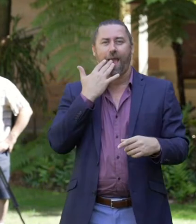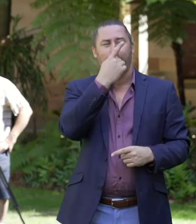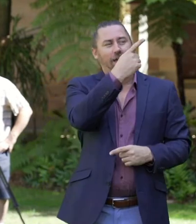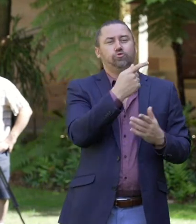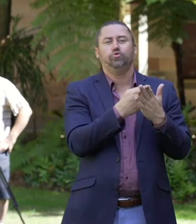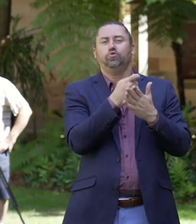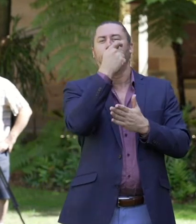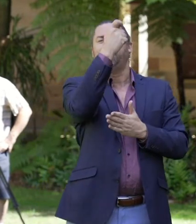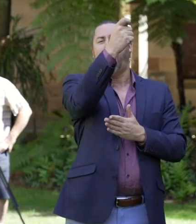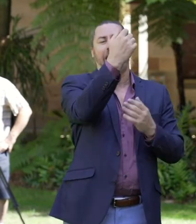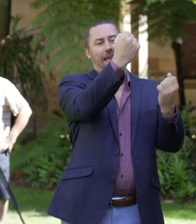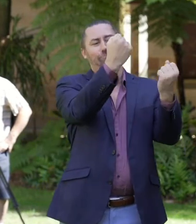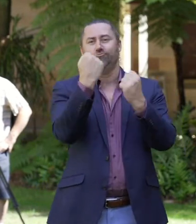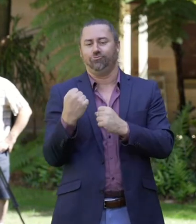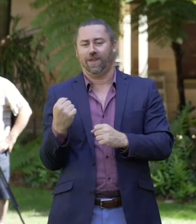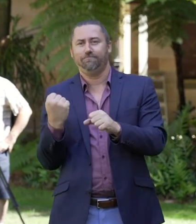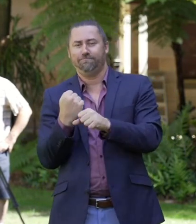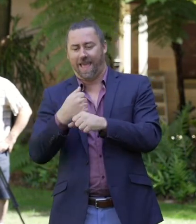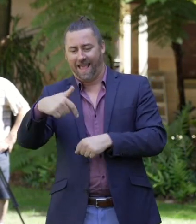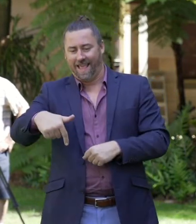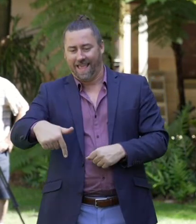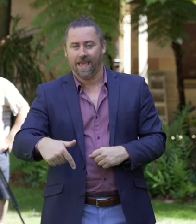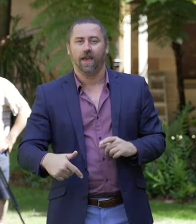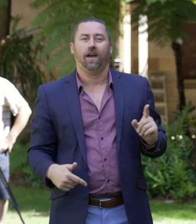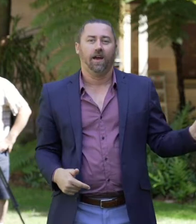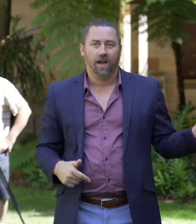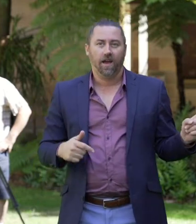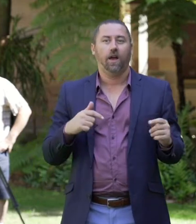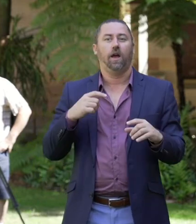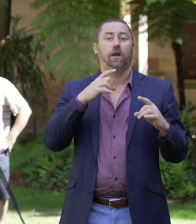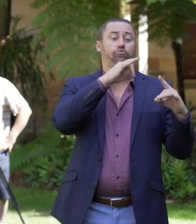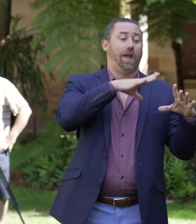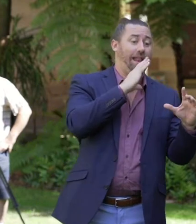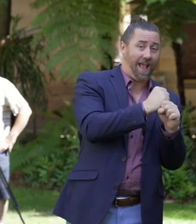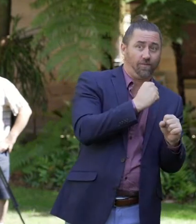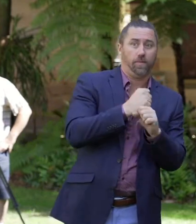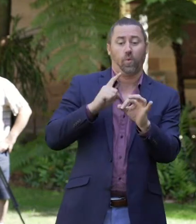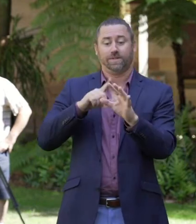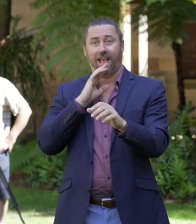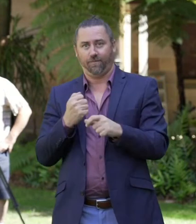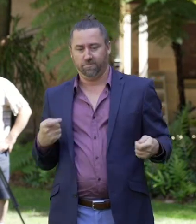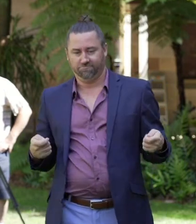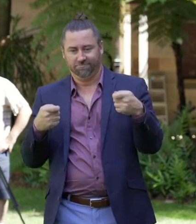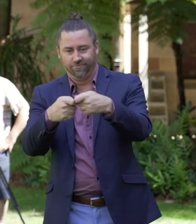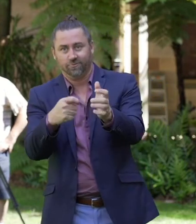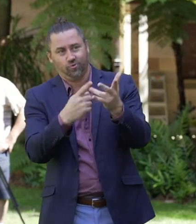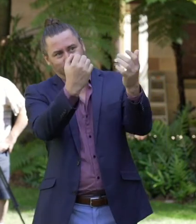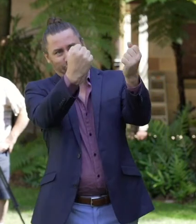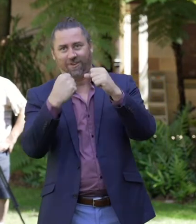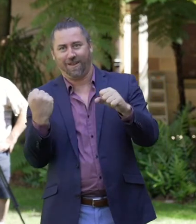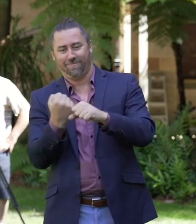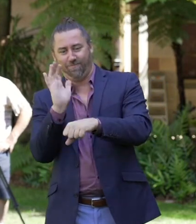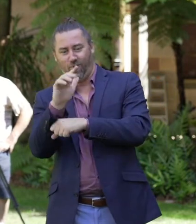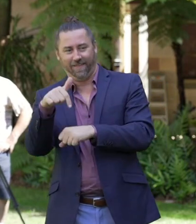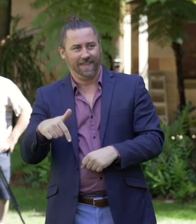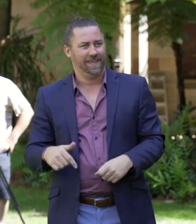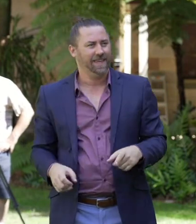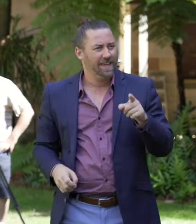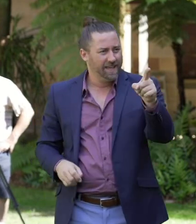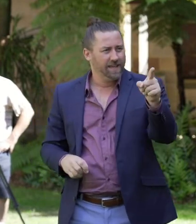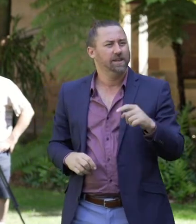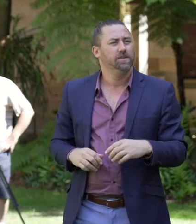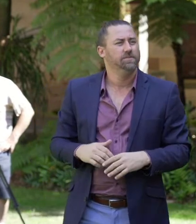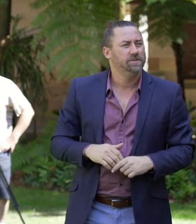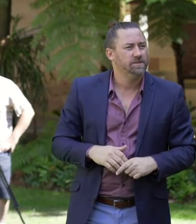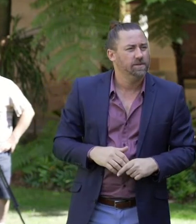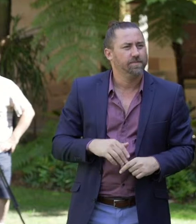Sorry? It was a contribution between the state and the federal government. Yes? Just a couple more